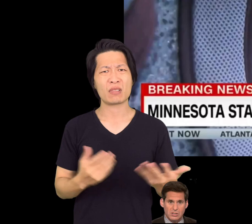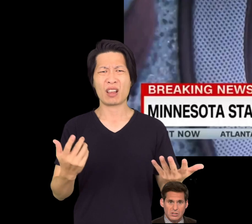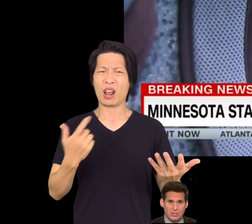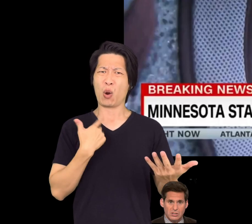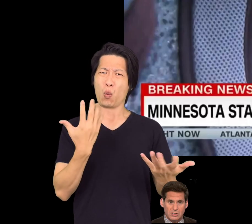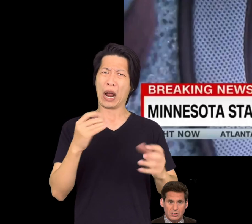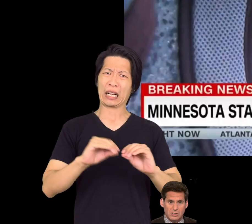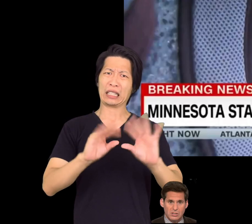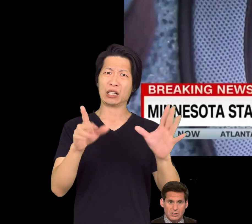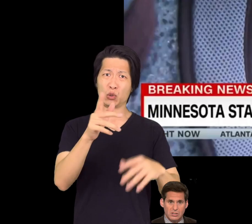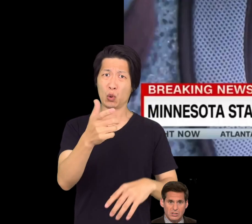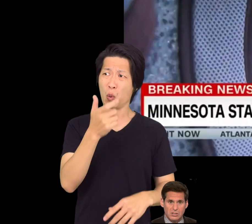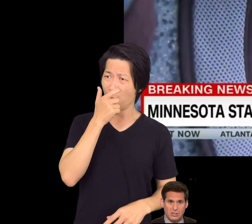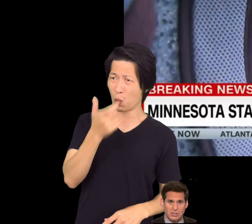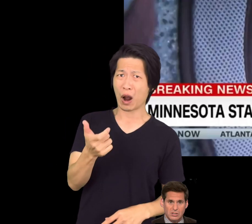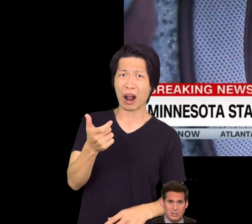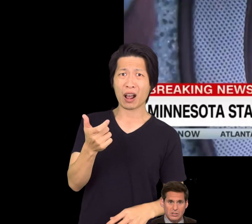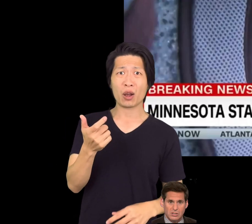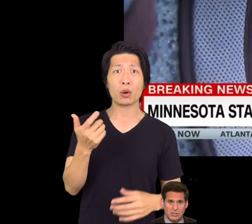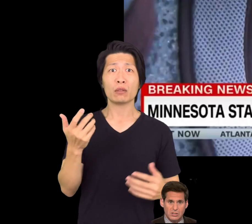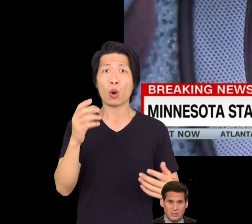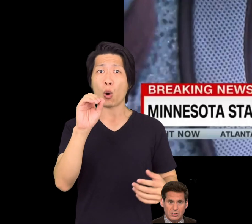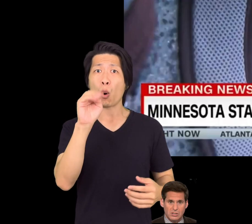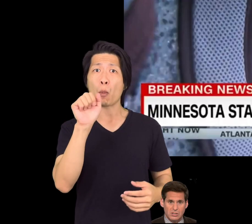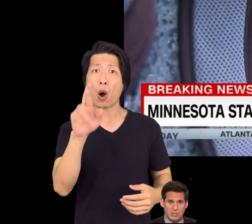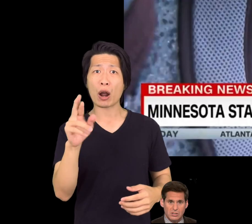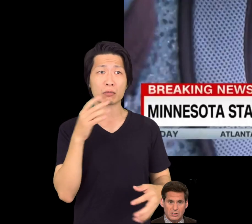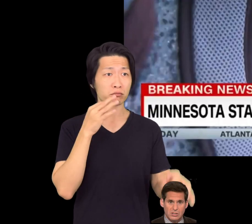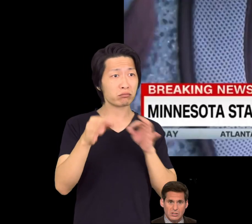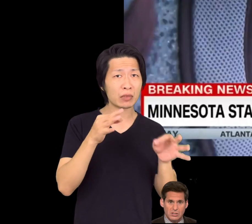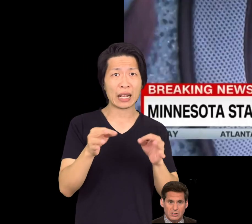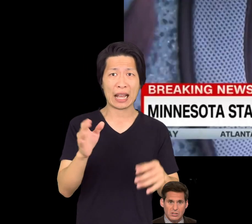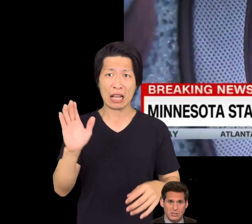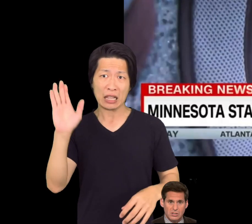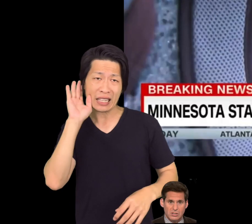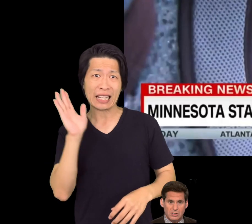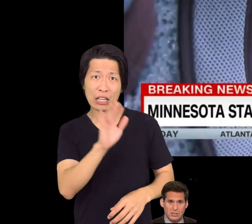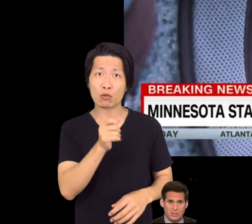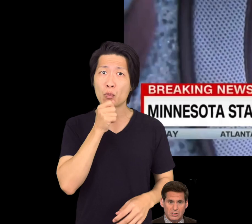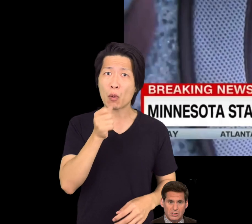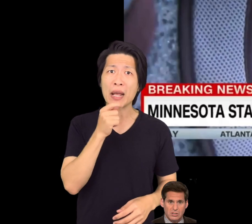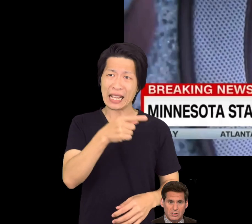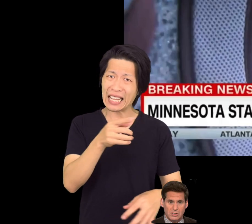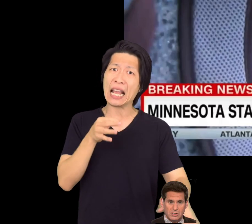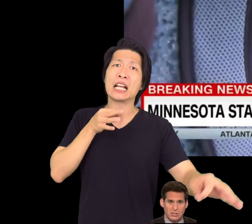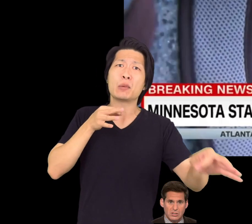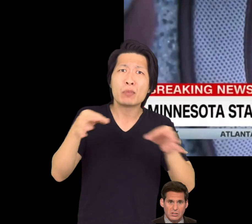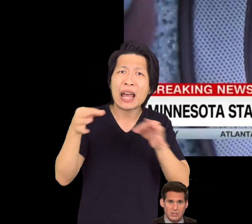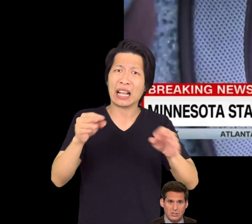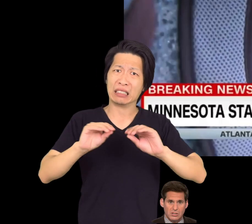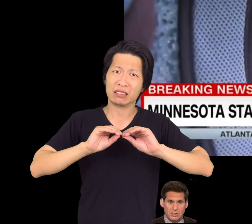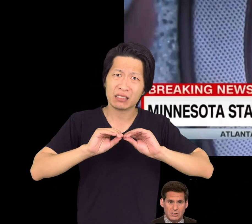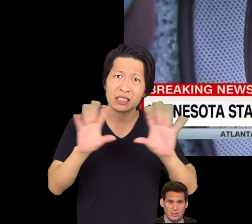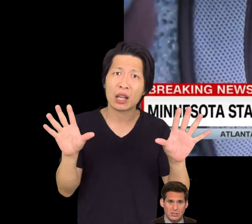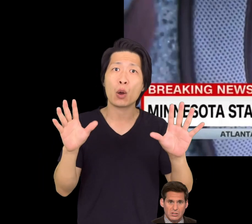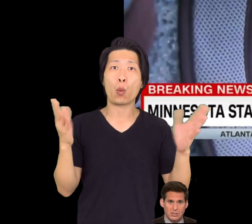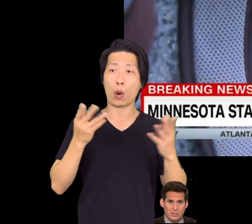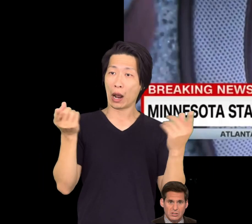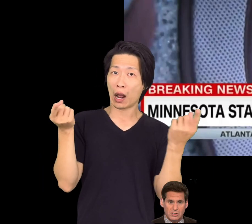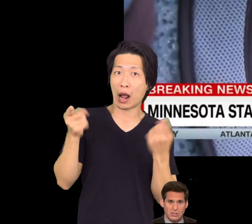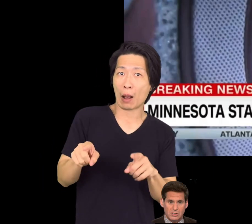into custody. And I just want to be clear, if you were watching what Omar was saying and listening to his reporting, he was